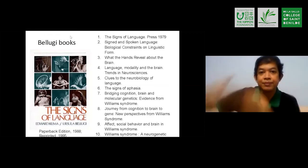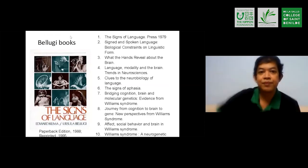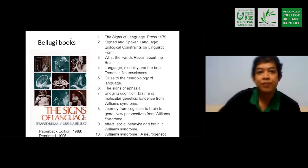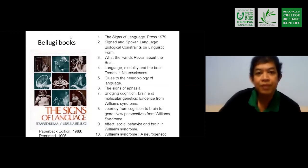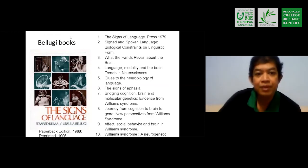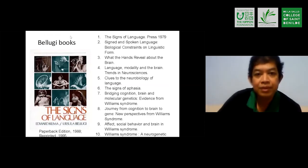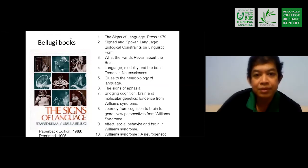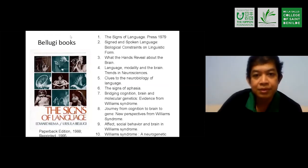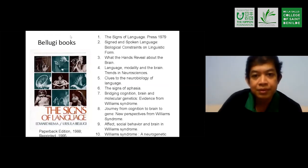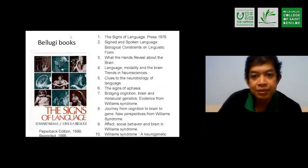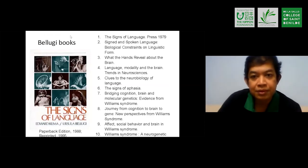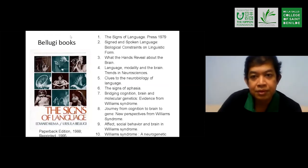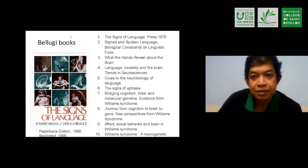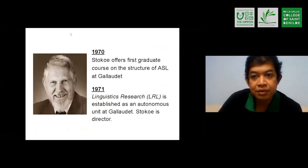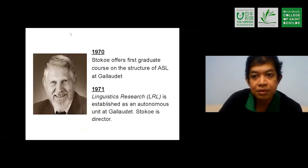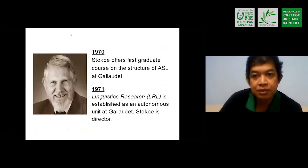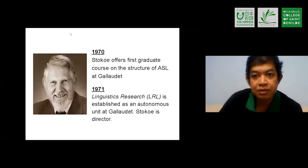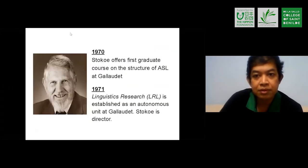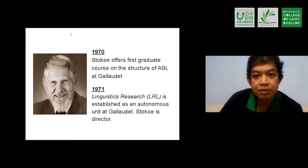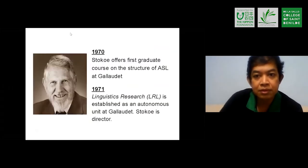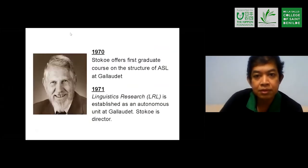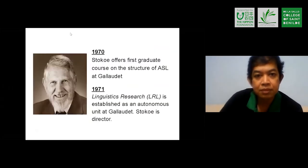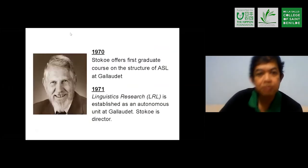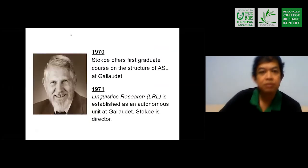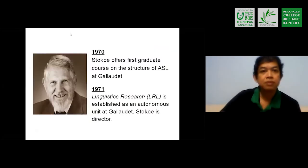Next. Next.